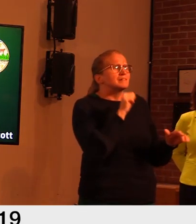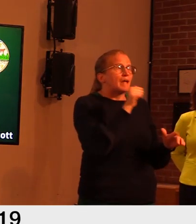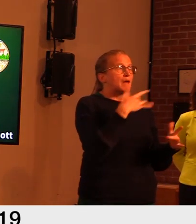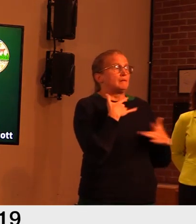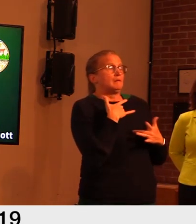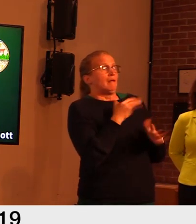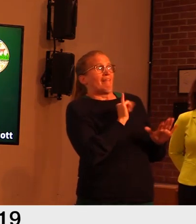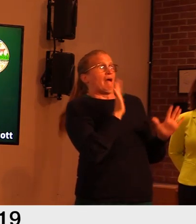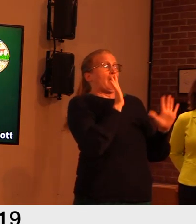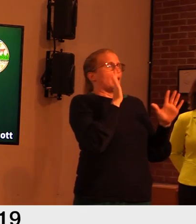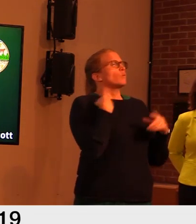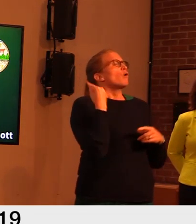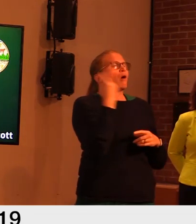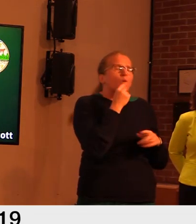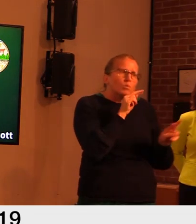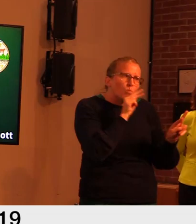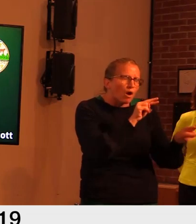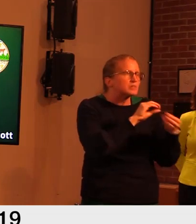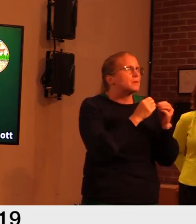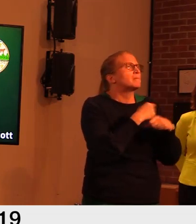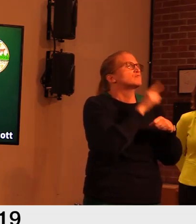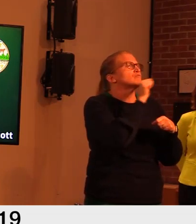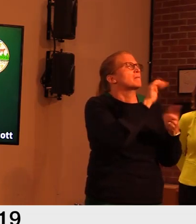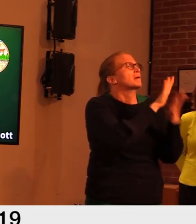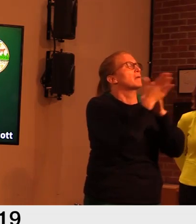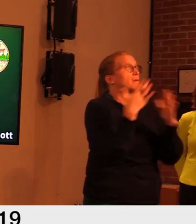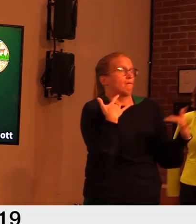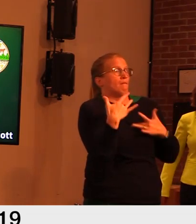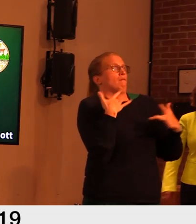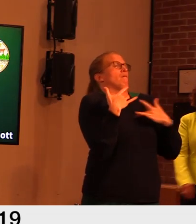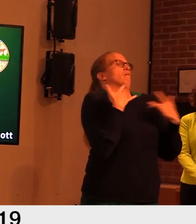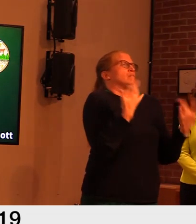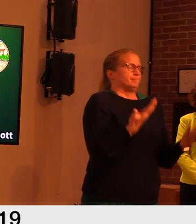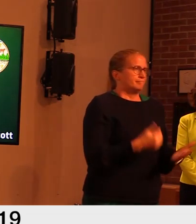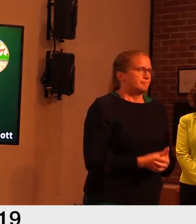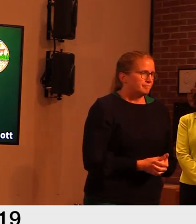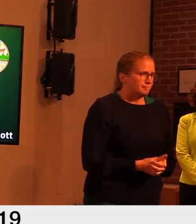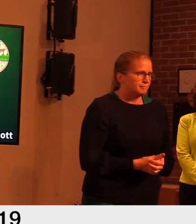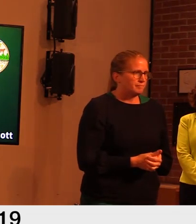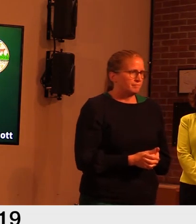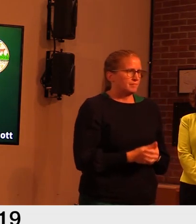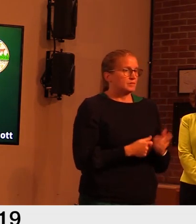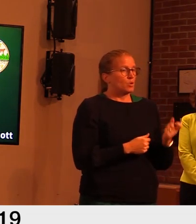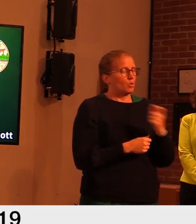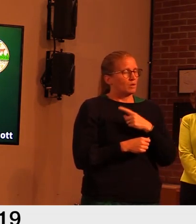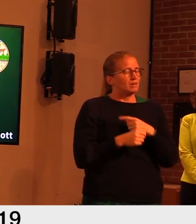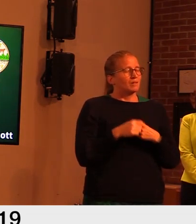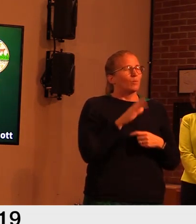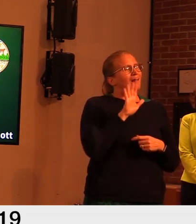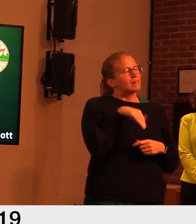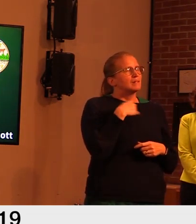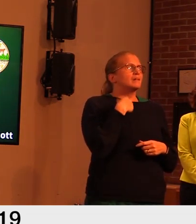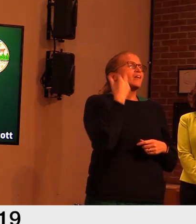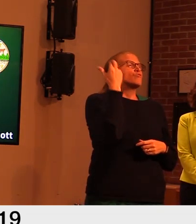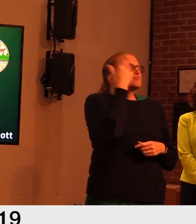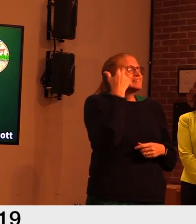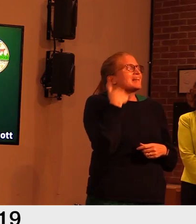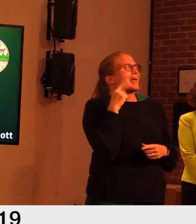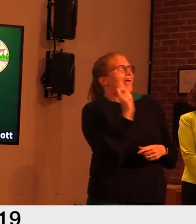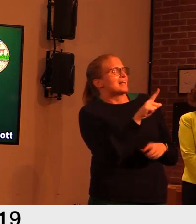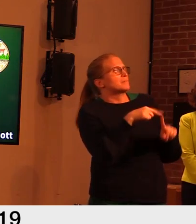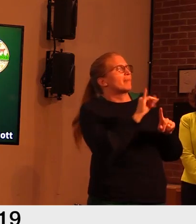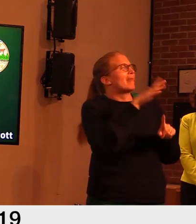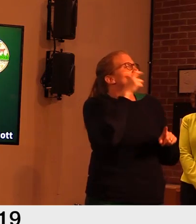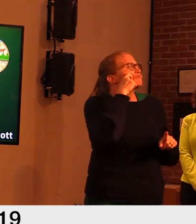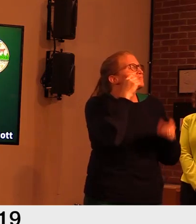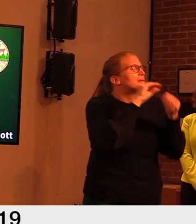finding more cases, which is a good thing in some respects. So, again, I think we're doing remarkably well, but